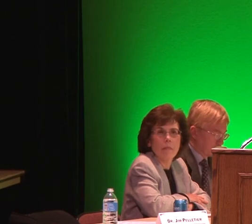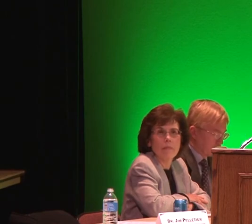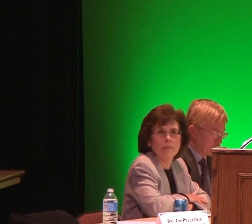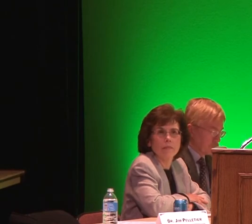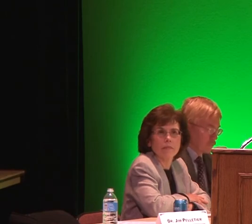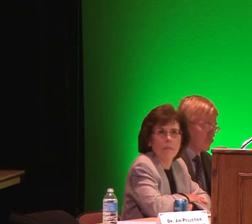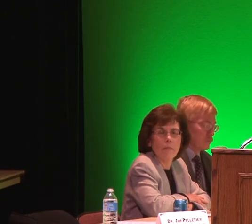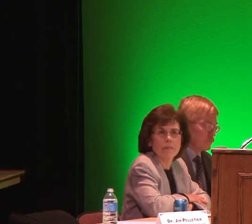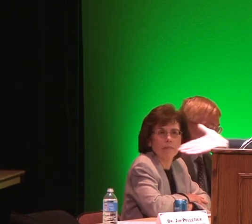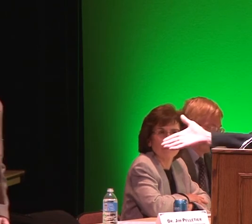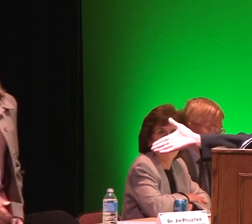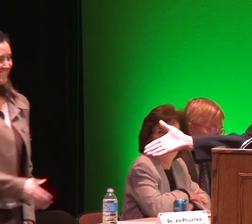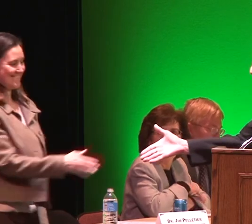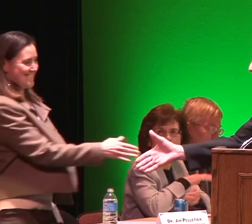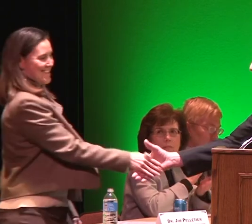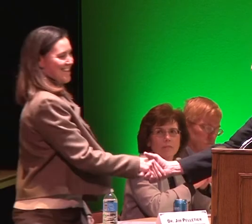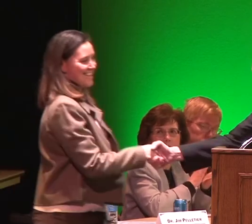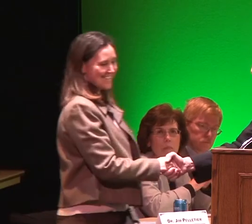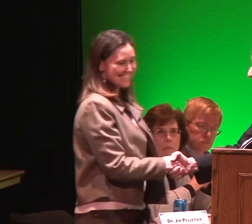Kristen?